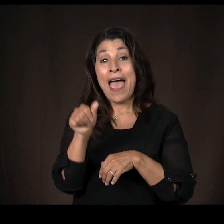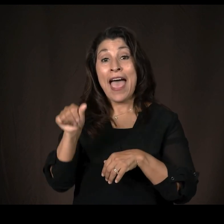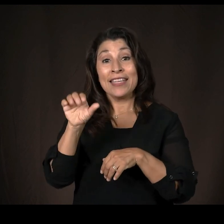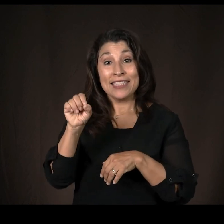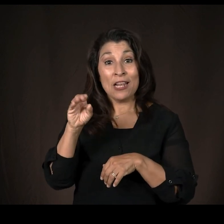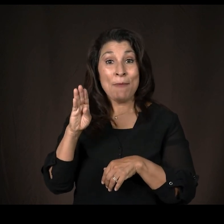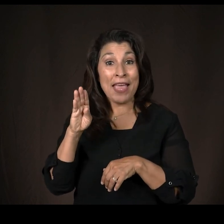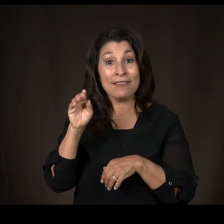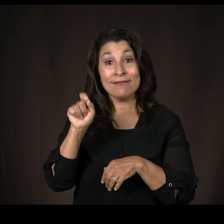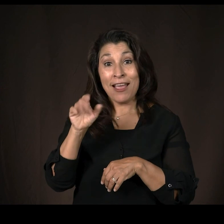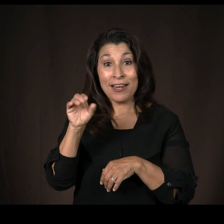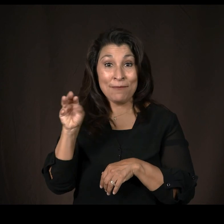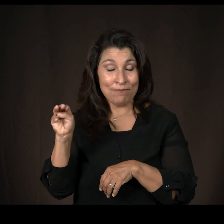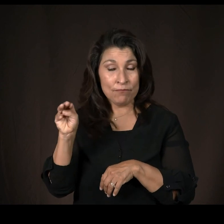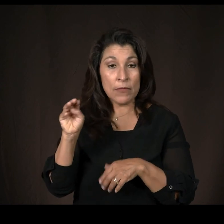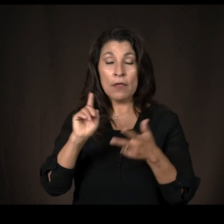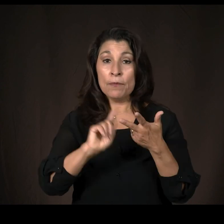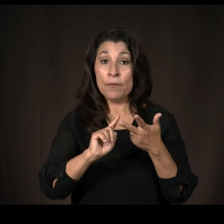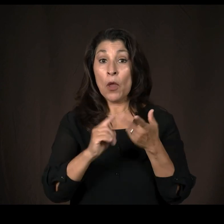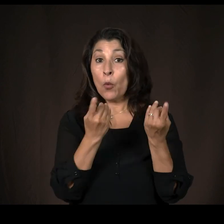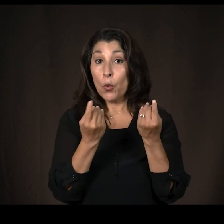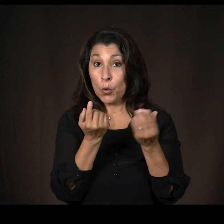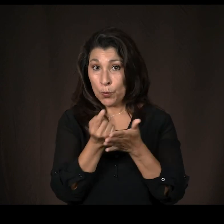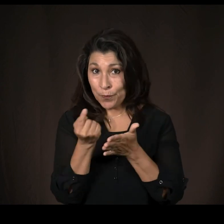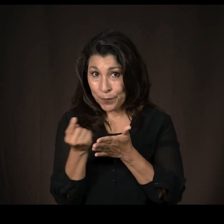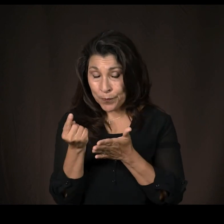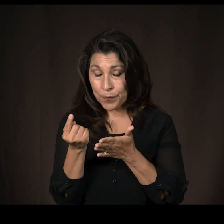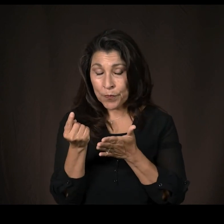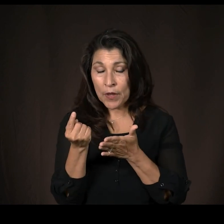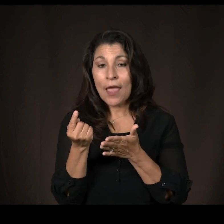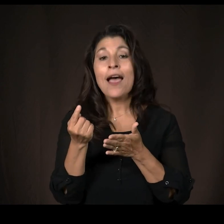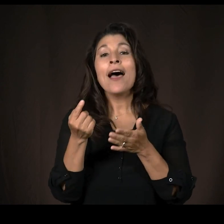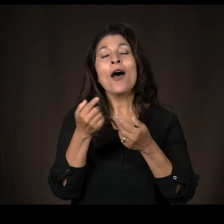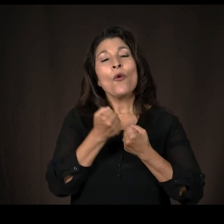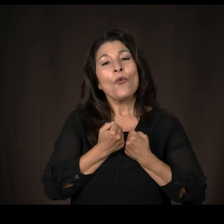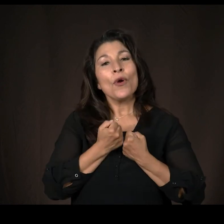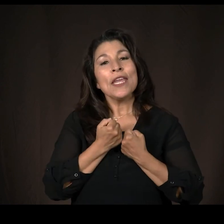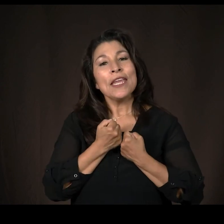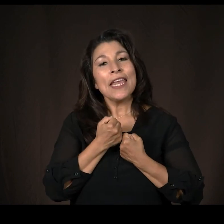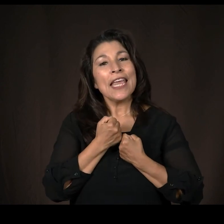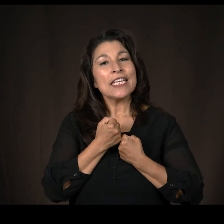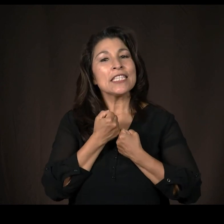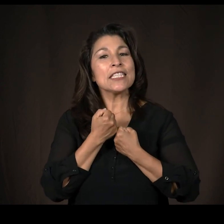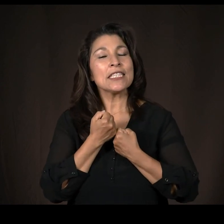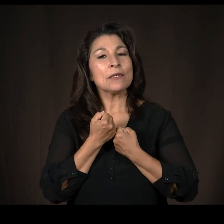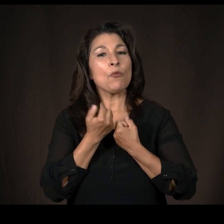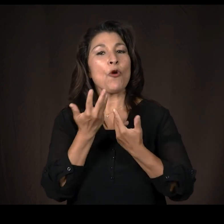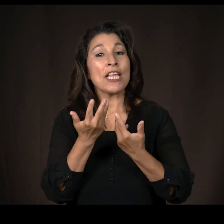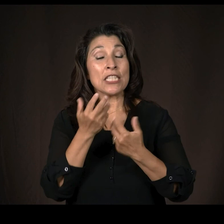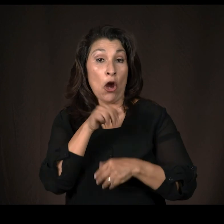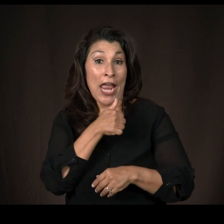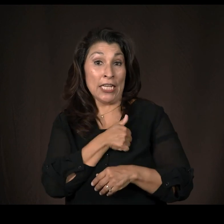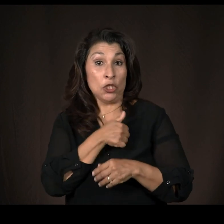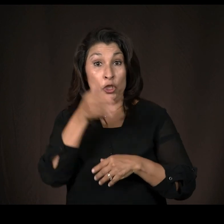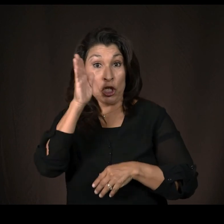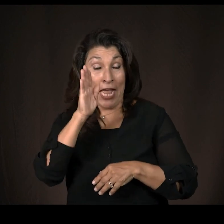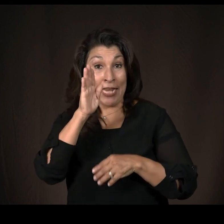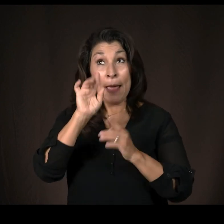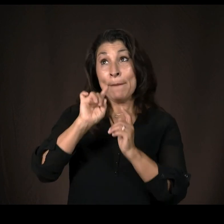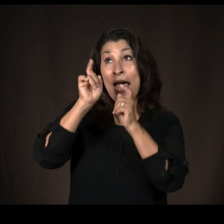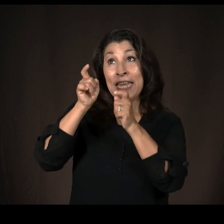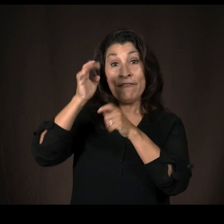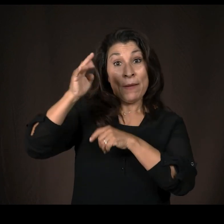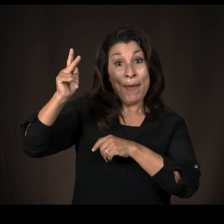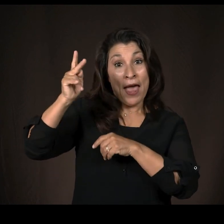at saddleback.com. Third thing we do every week is we express our attitude to God by giving him